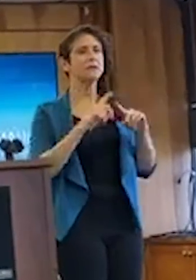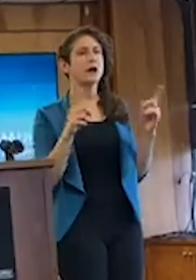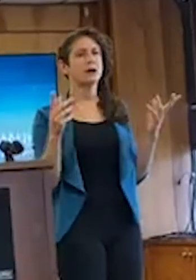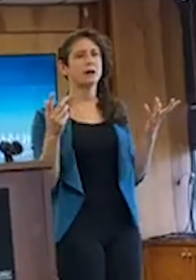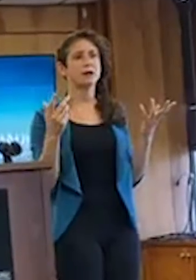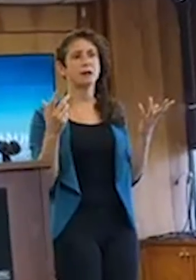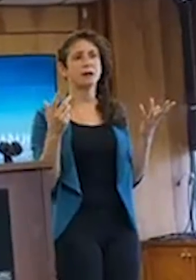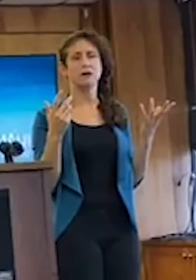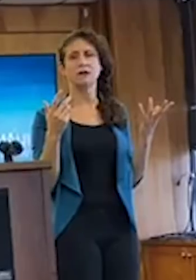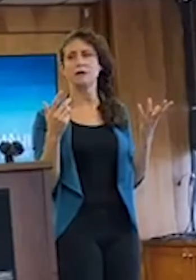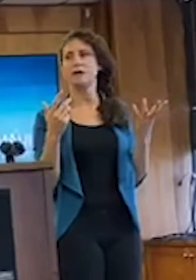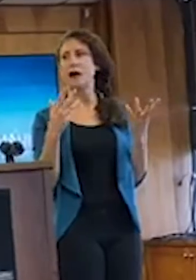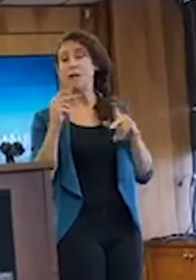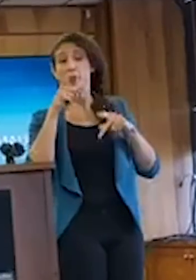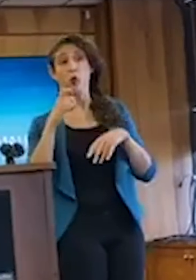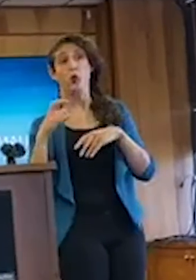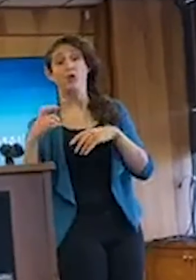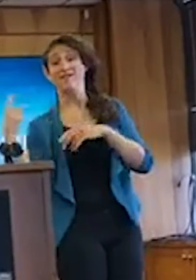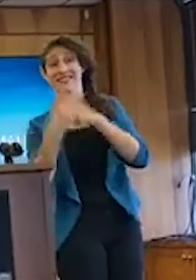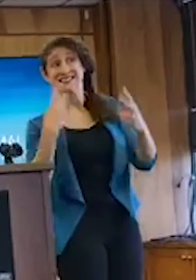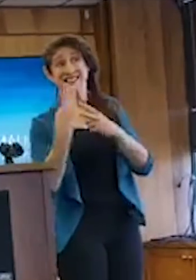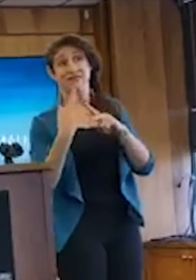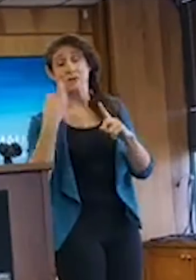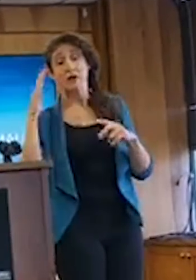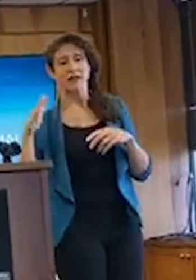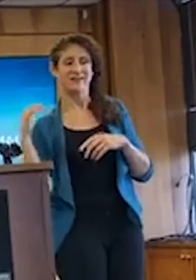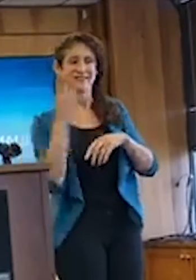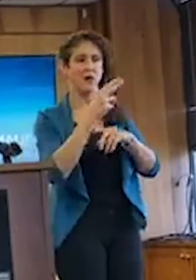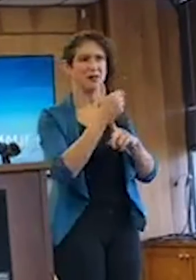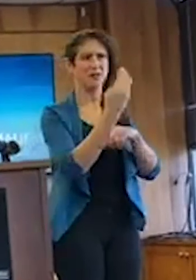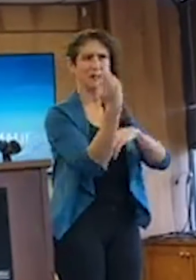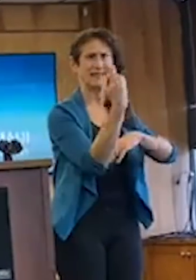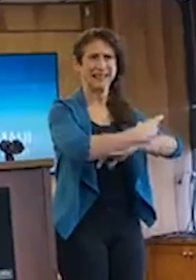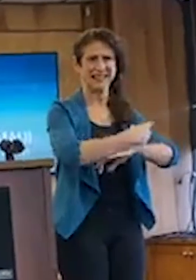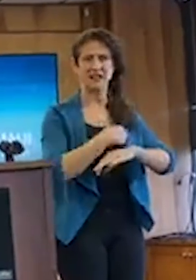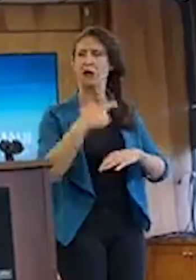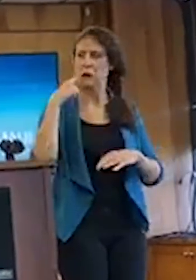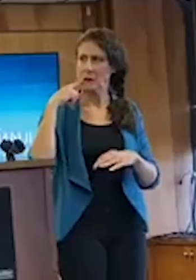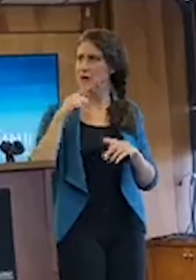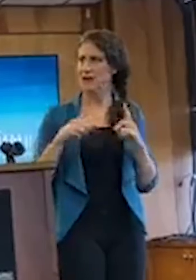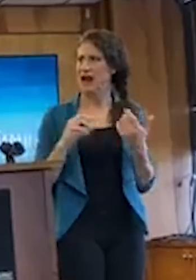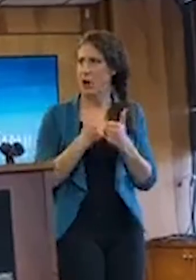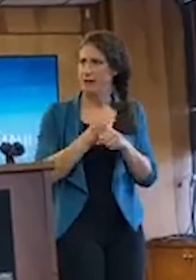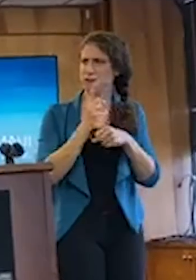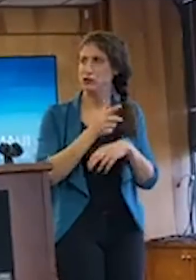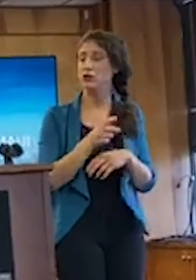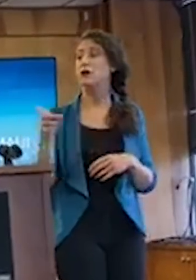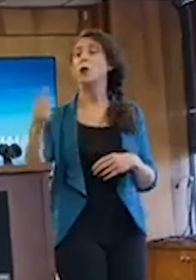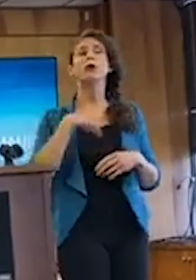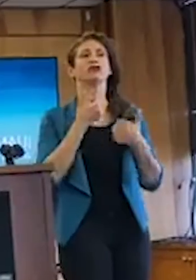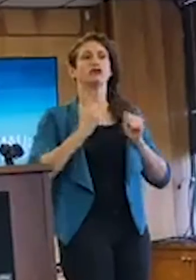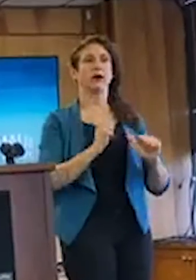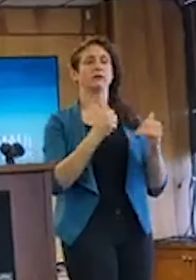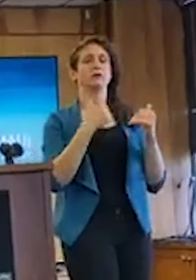now, for a hotel to give us a large area, a separate quadrant, so that these people could